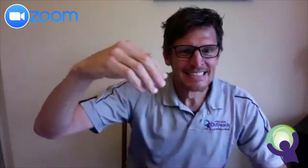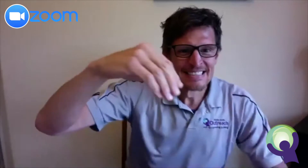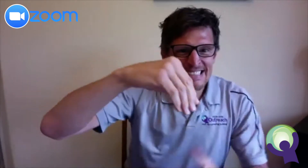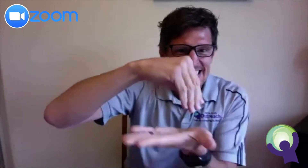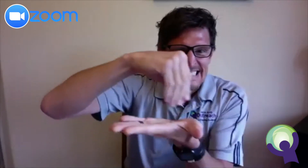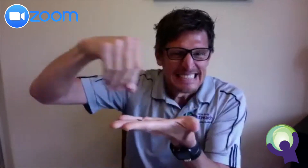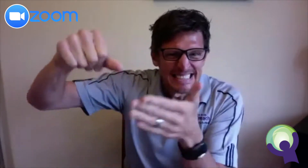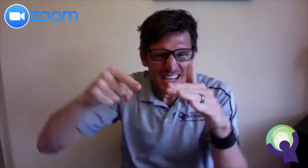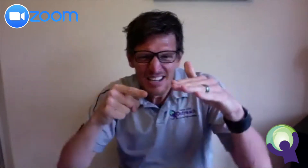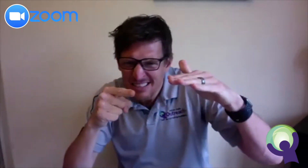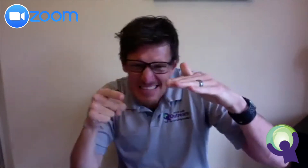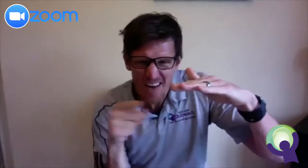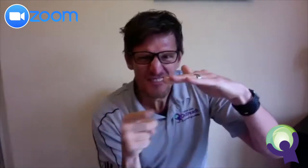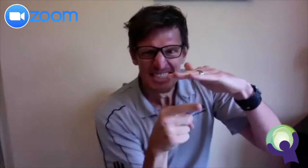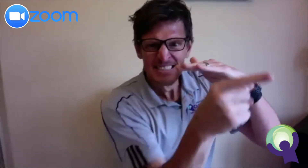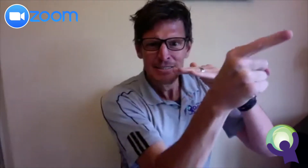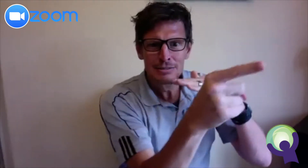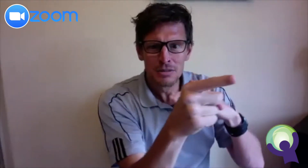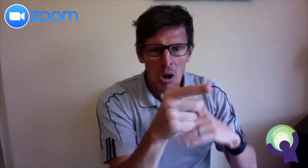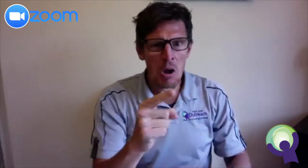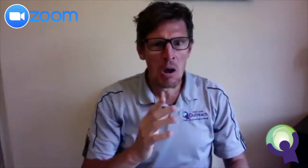Sadie's Seed Adventures.